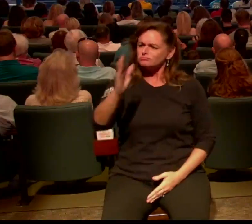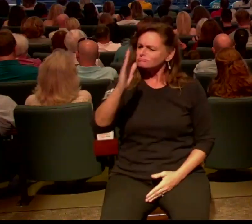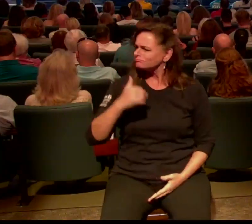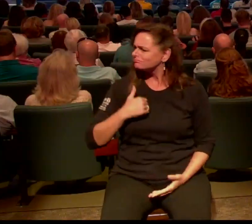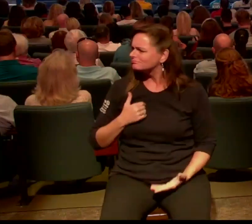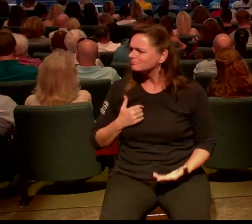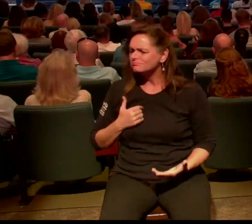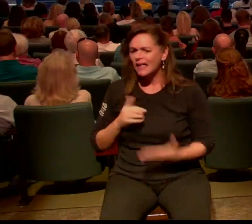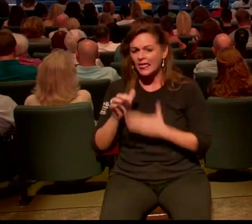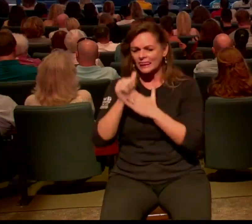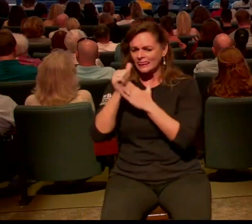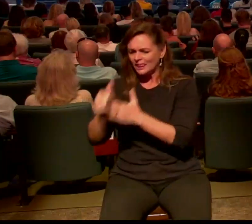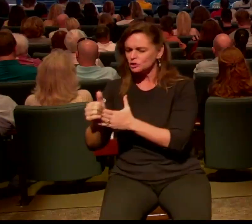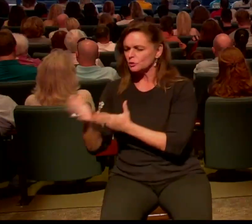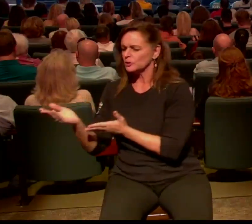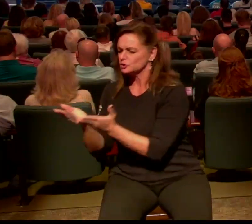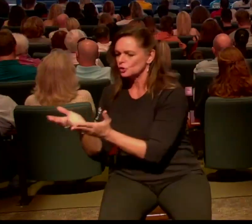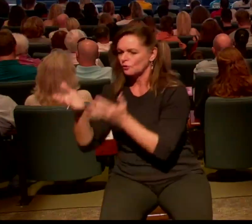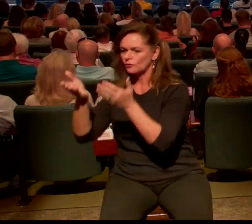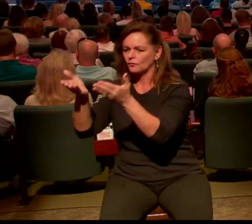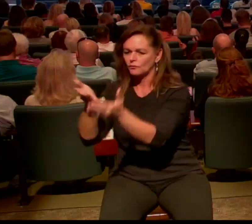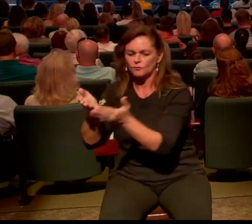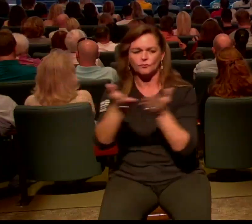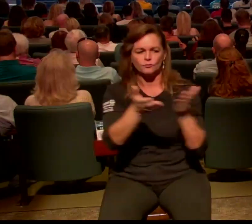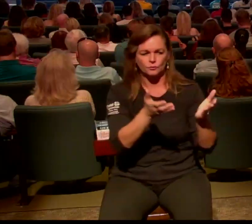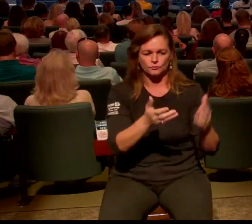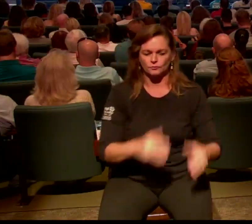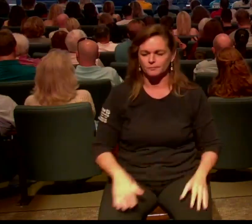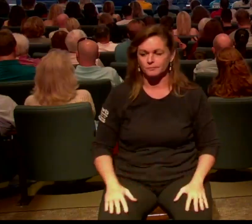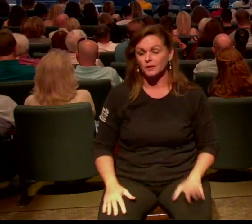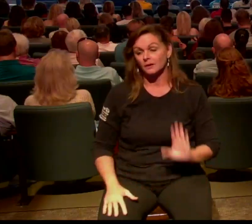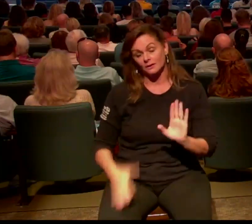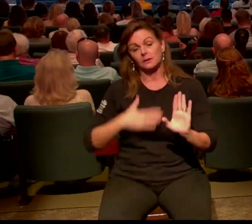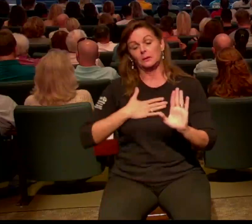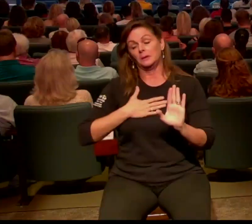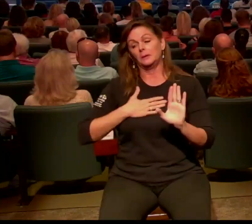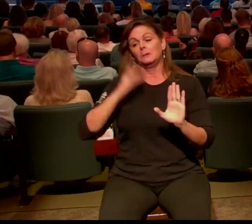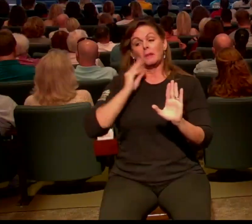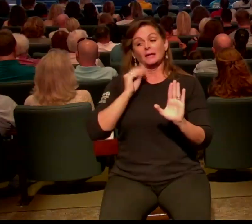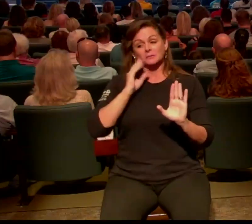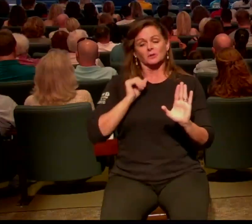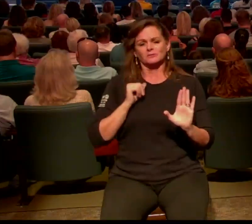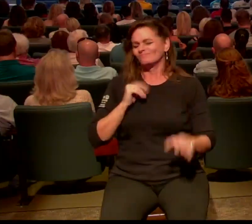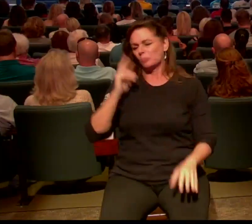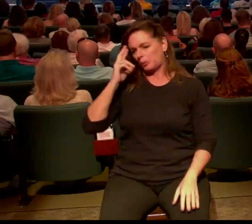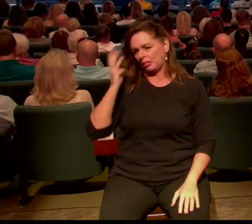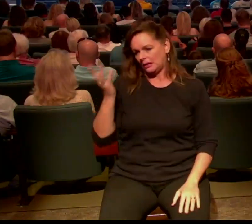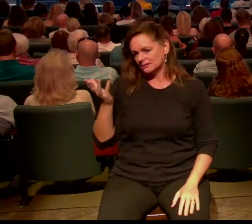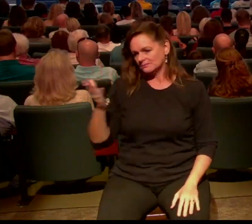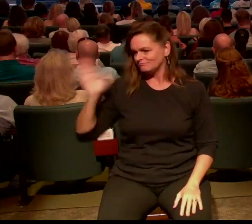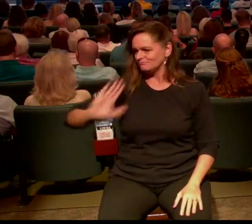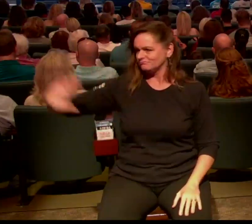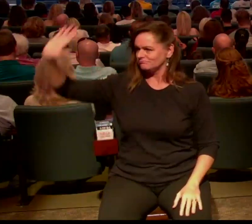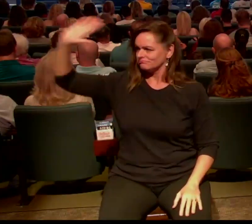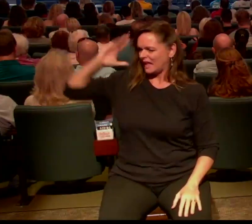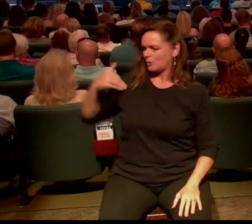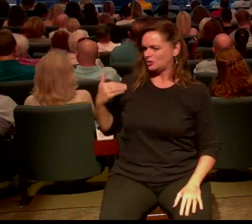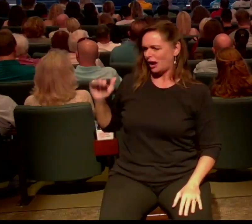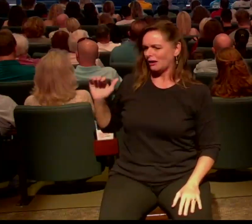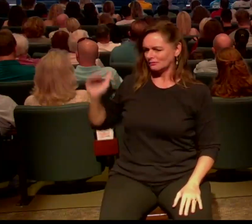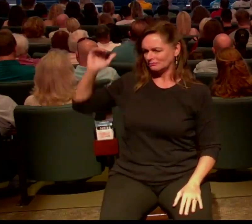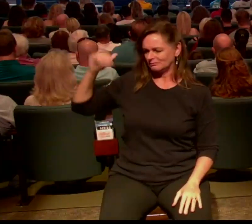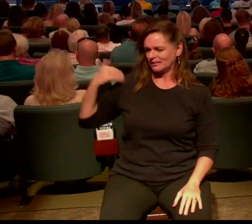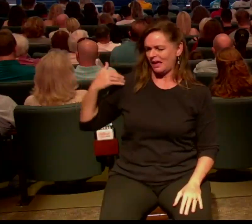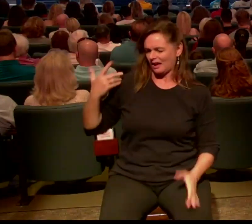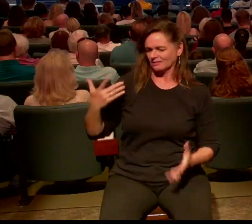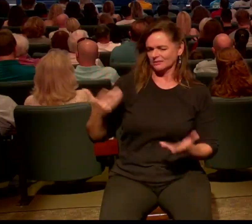others? In my formative years as a young leader, I didn't realize this. And I thought that it was my job as a